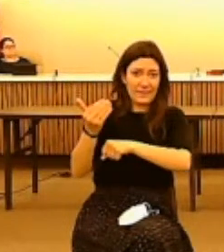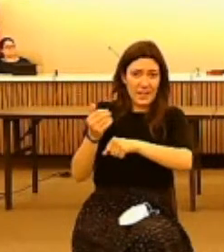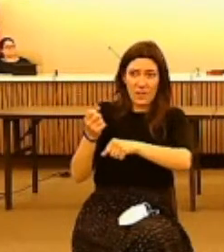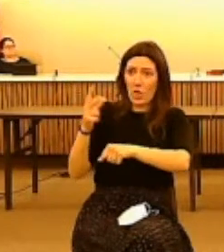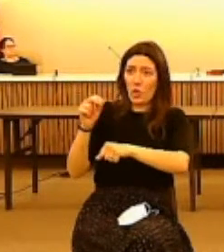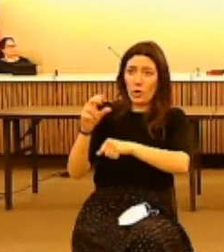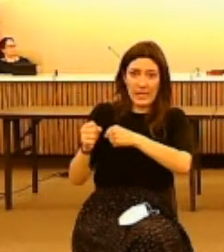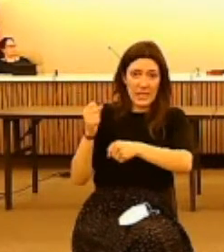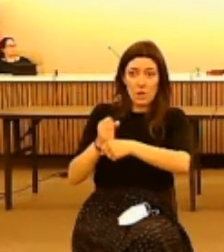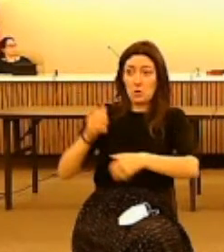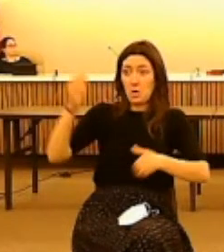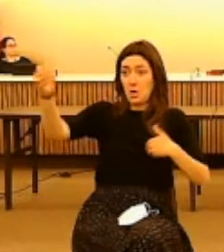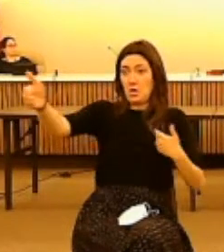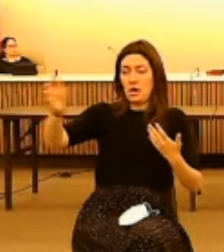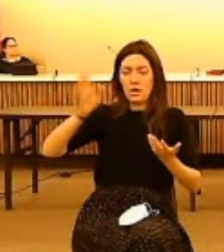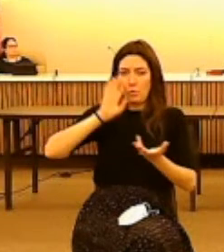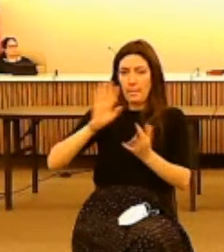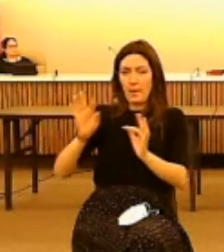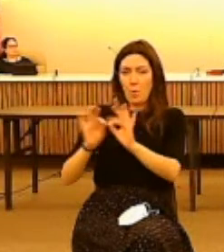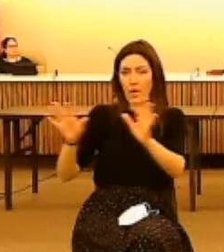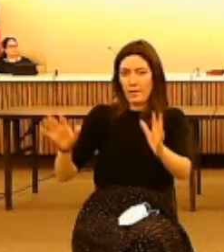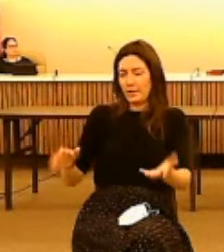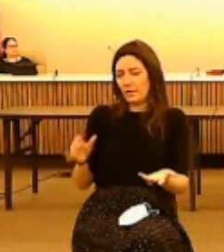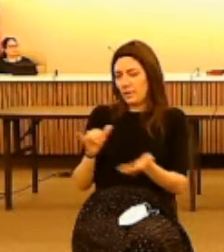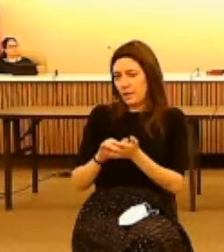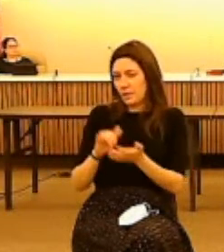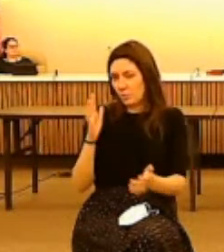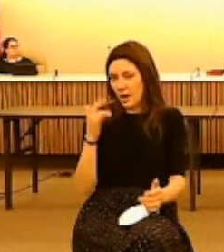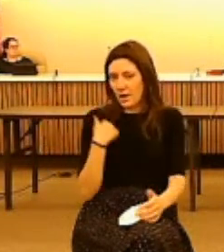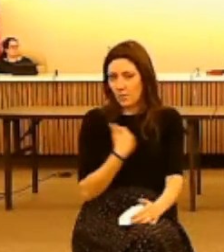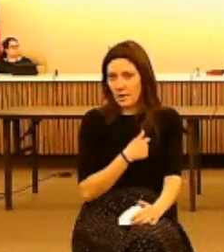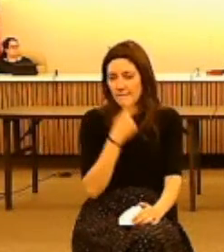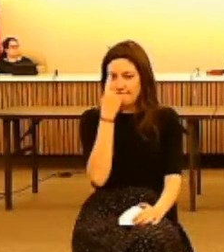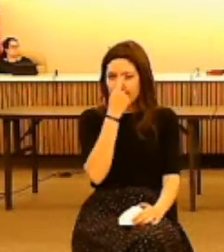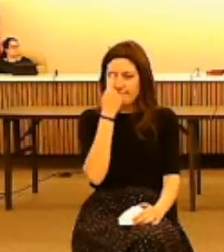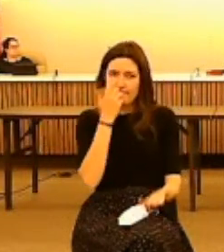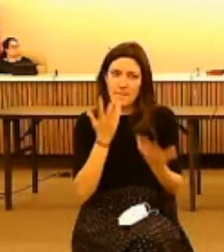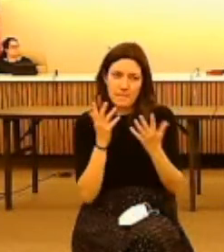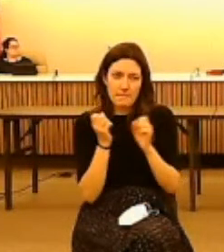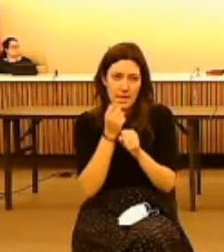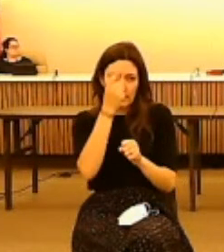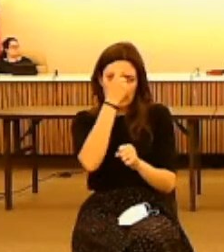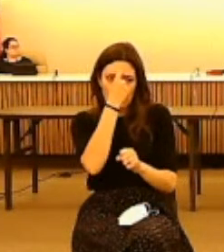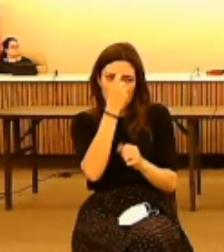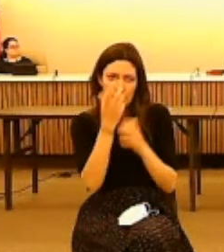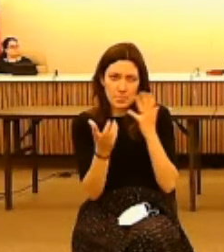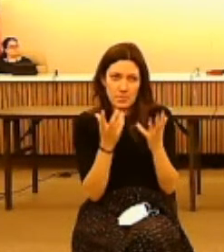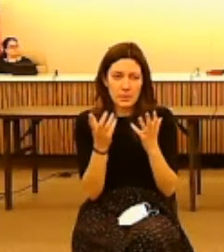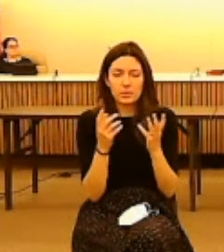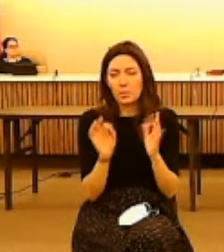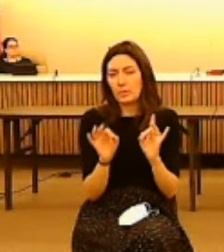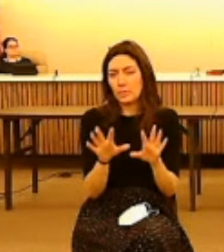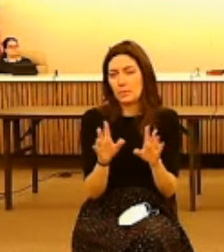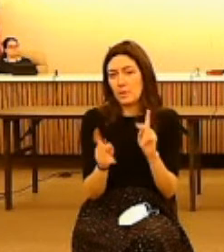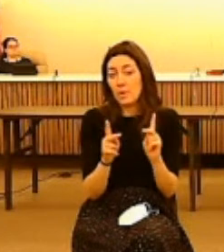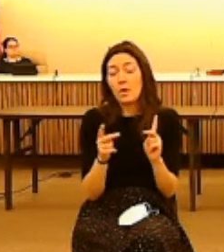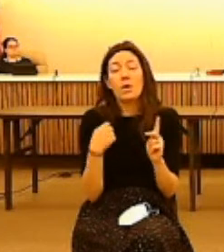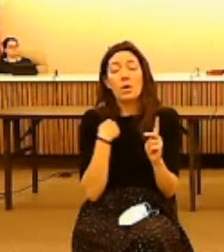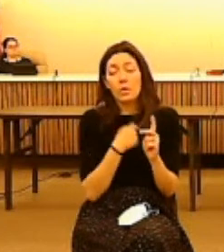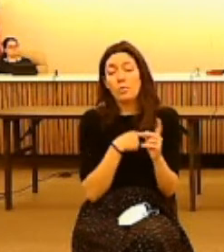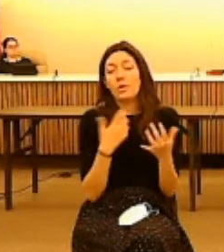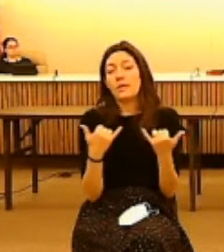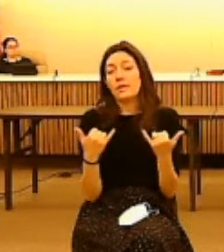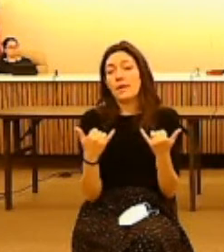made a lot of sense. And like I said, I just want folks to think about it. We're going to ask